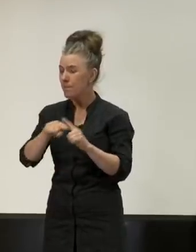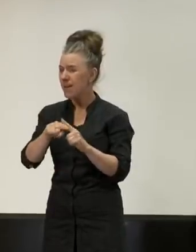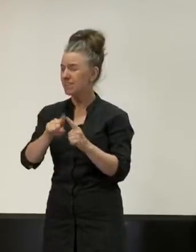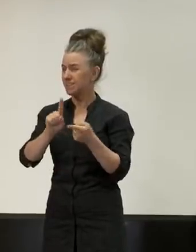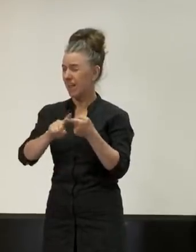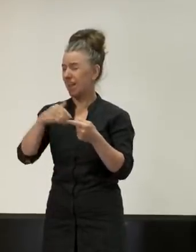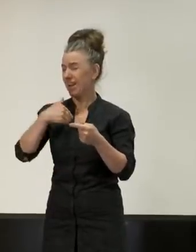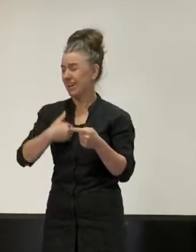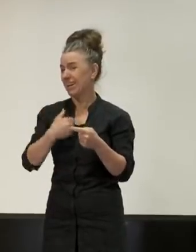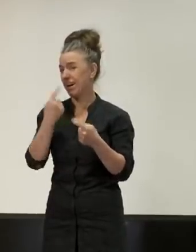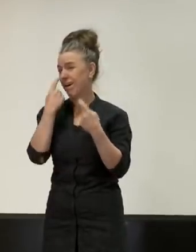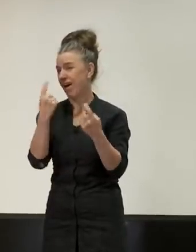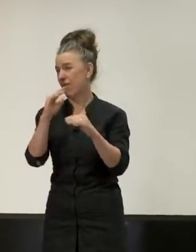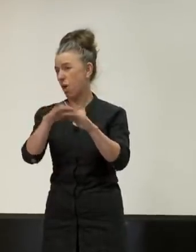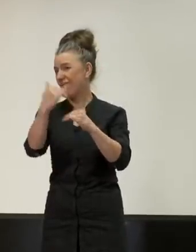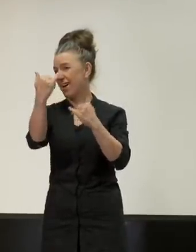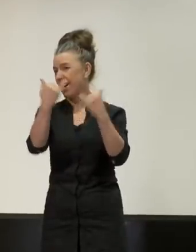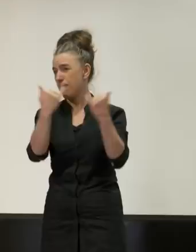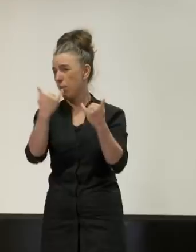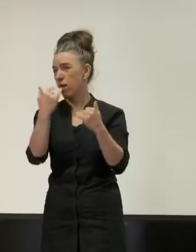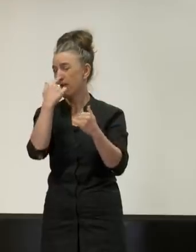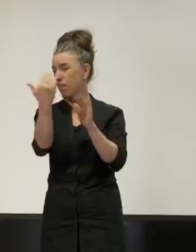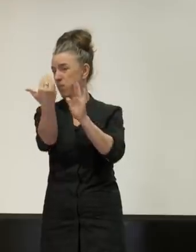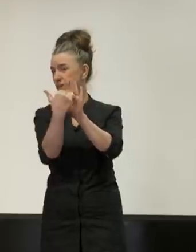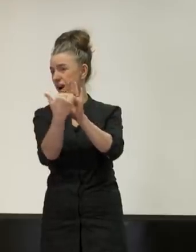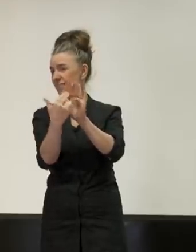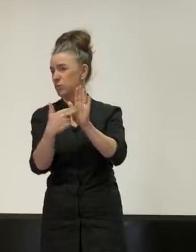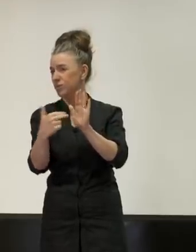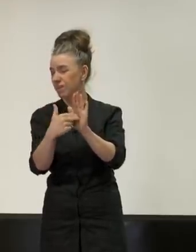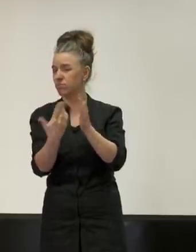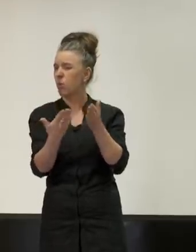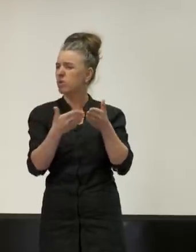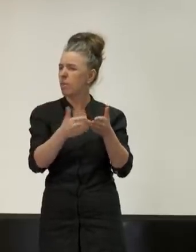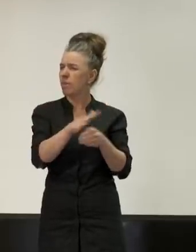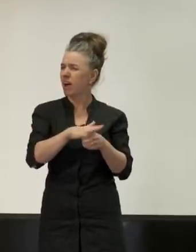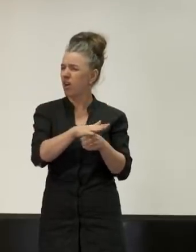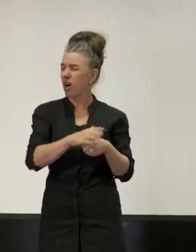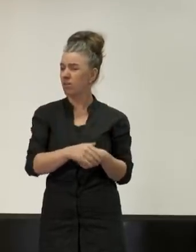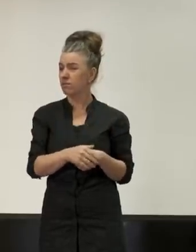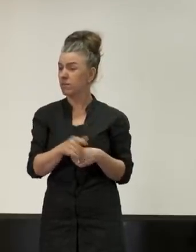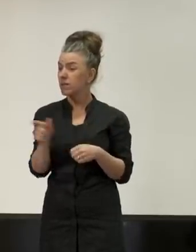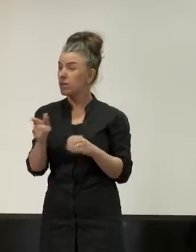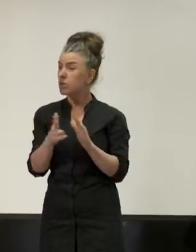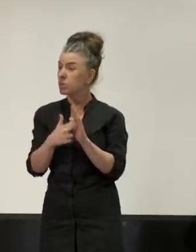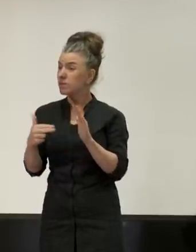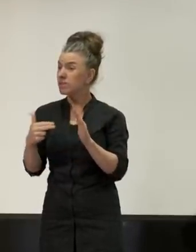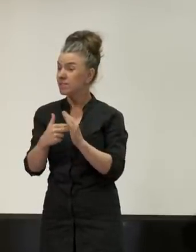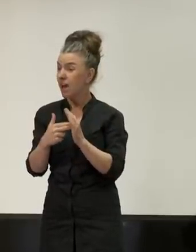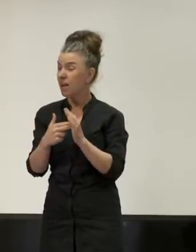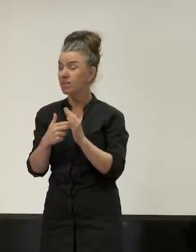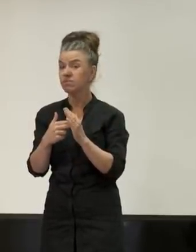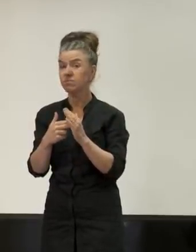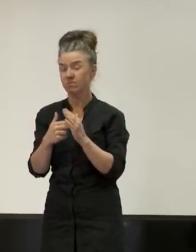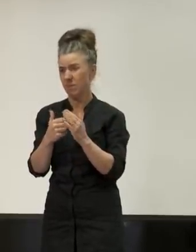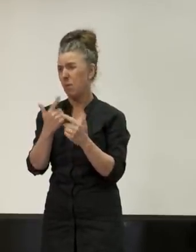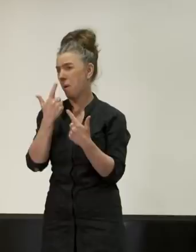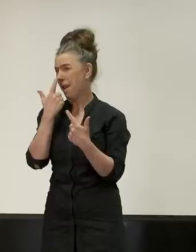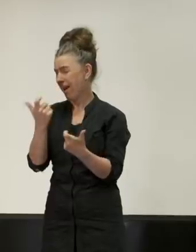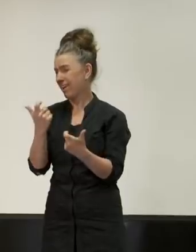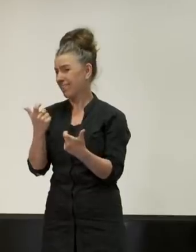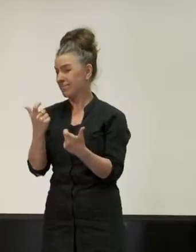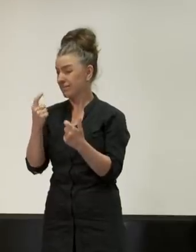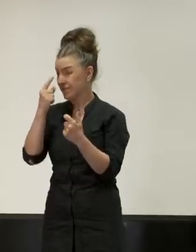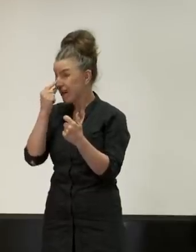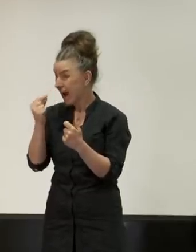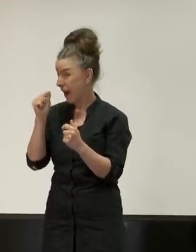border measures. Let me be clear, the only reason we are in the enviable position of being even able to consider a move to alert